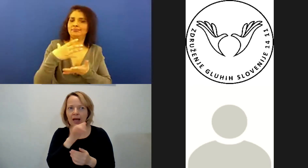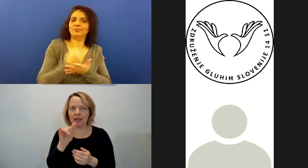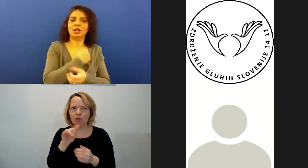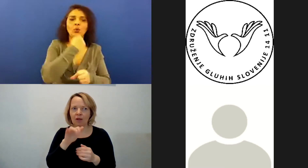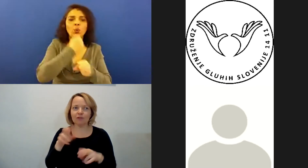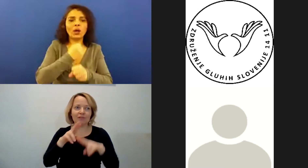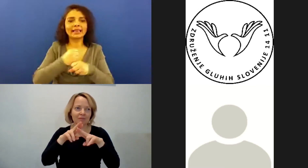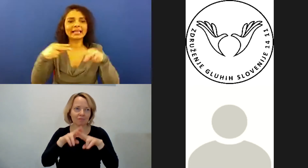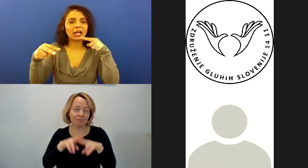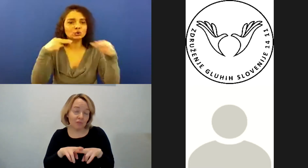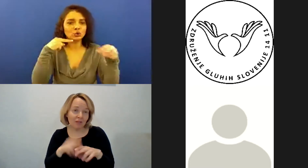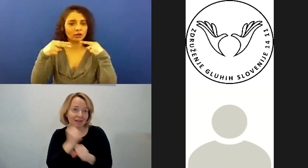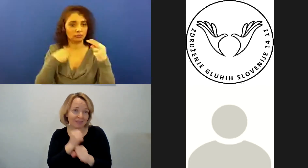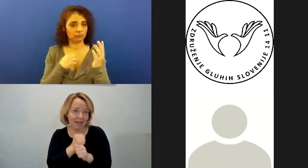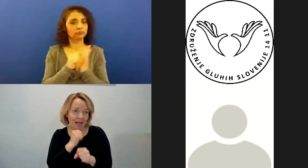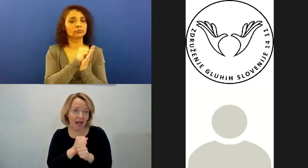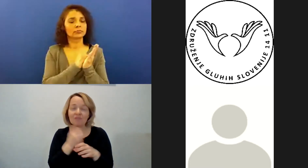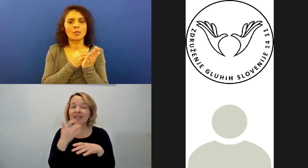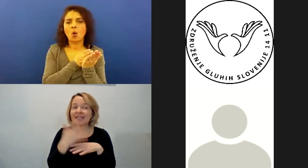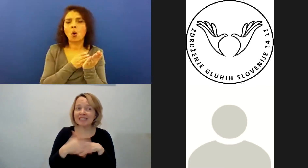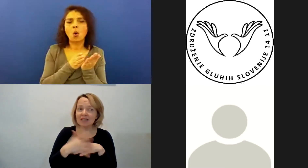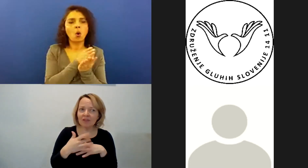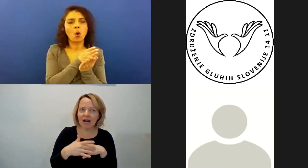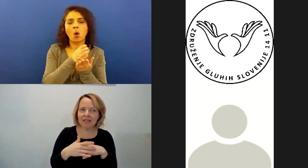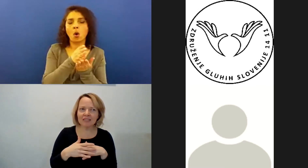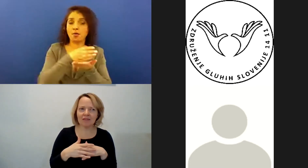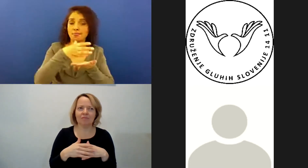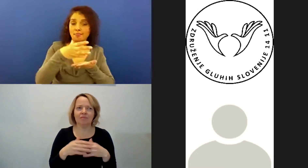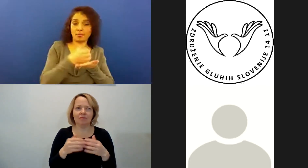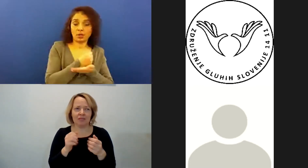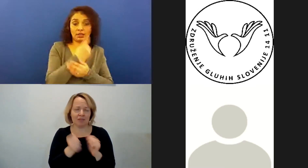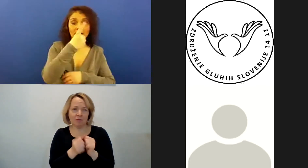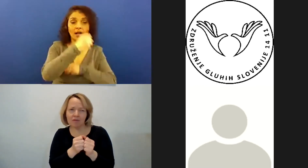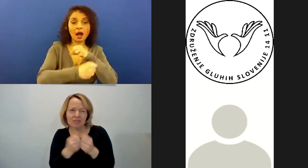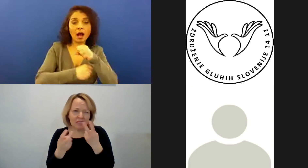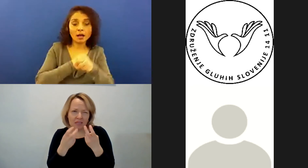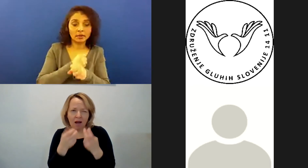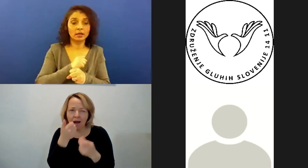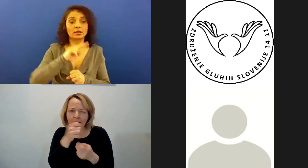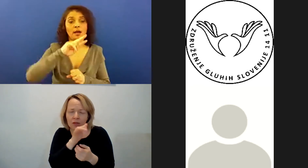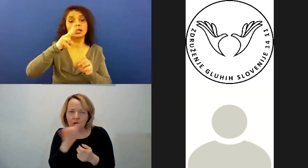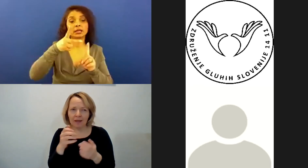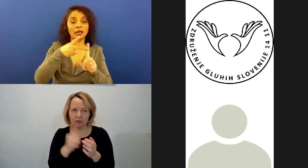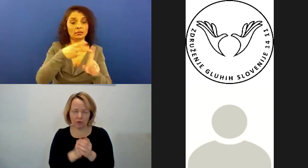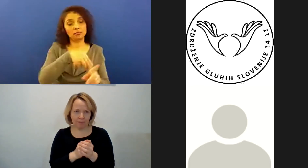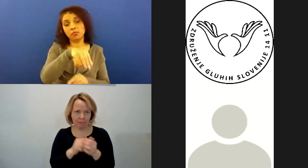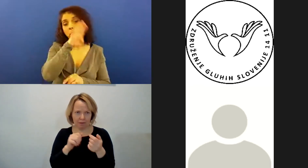I rebelled, and for the first time went to Switzerland to work in a restaurant, 1 year.